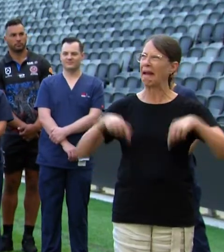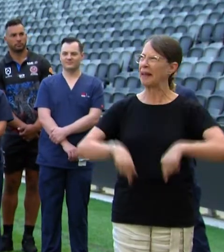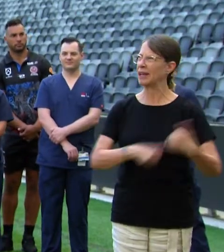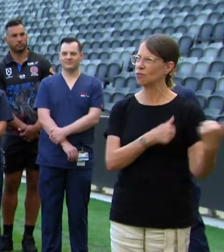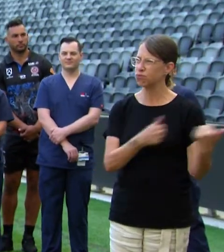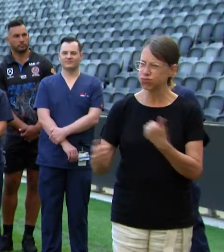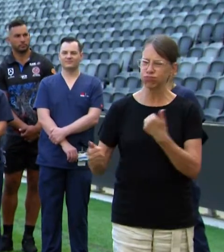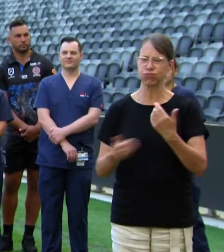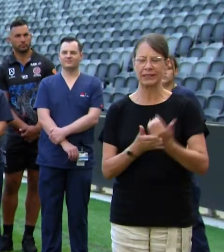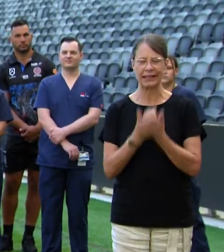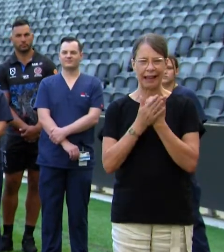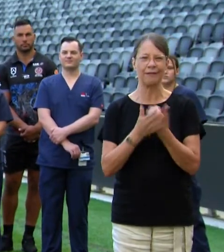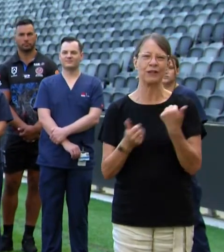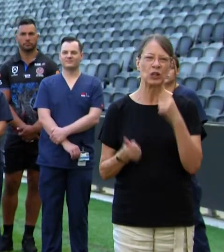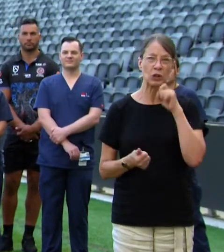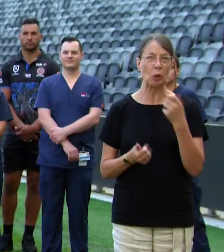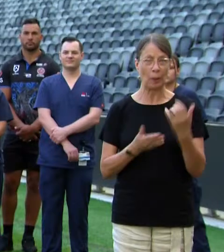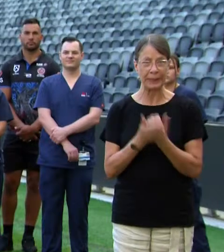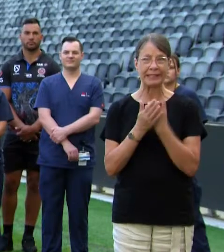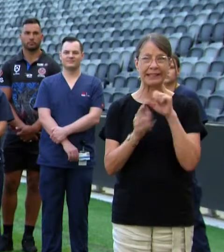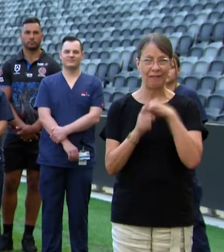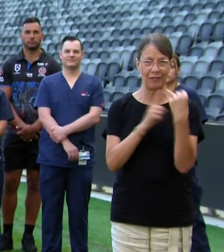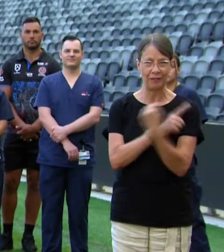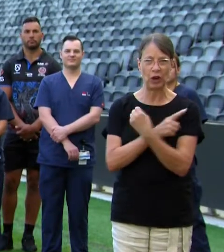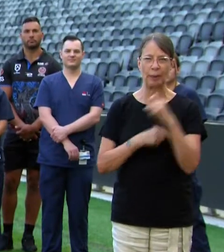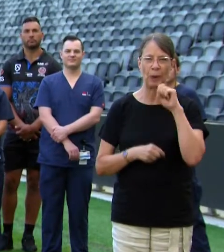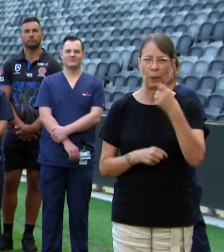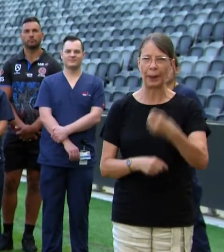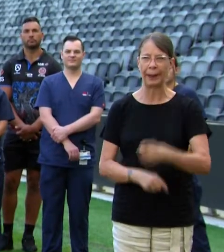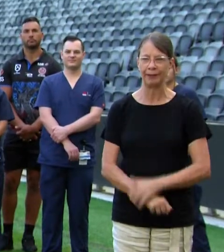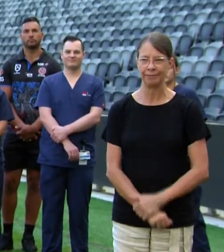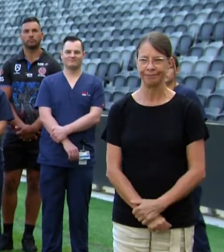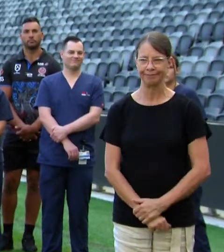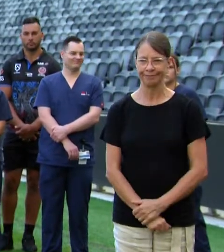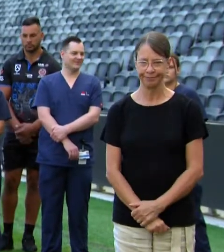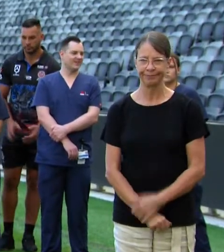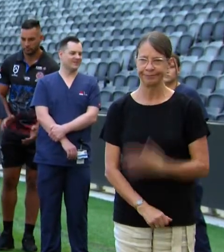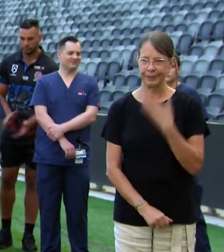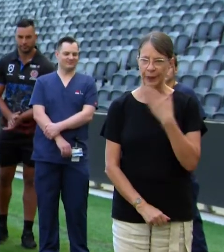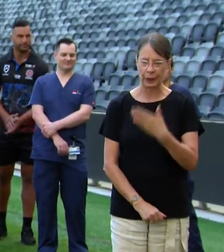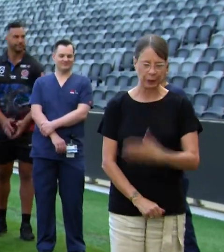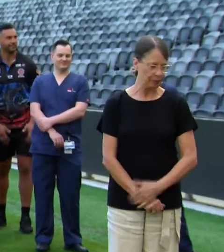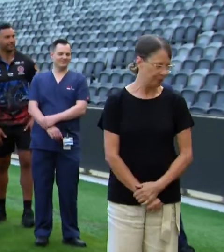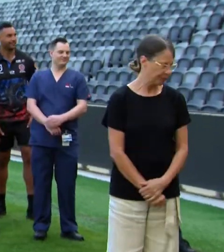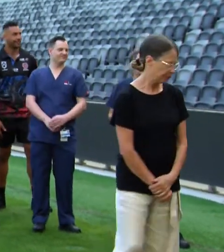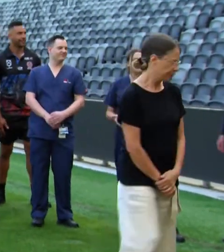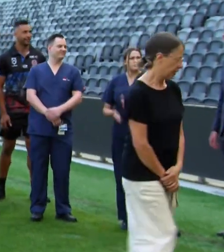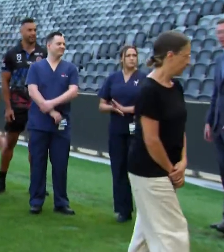it's safe. This will be a COVID-safe environment. Thanks, everyone. Thank you, everybody.